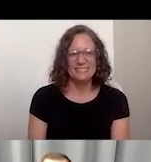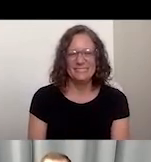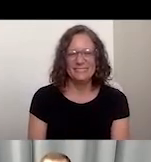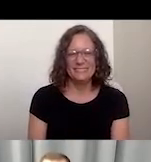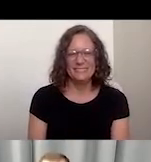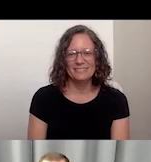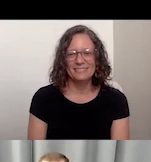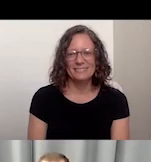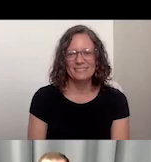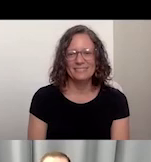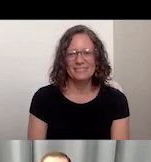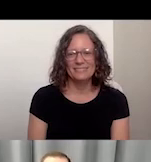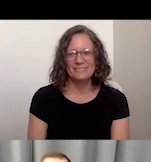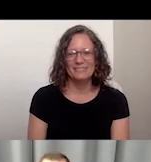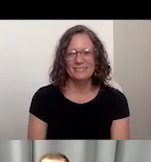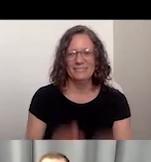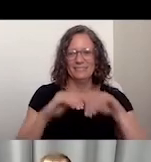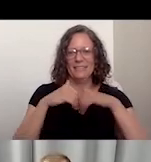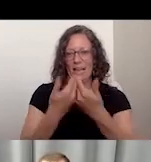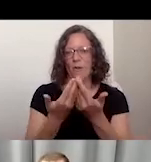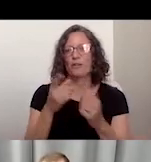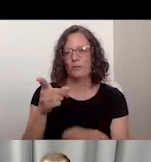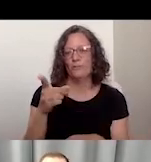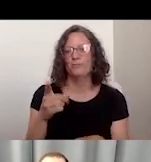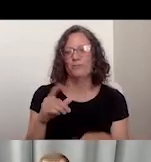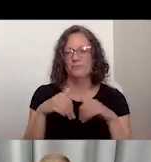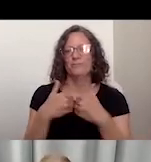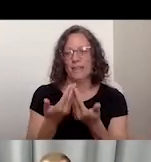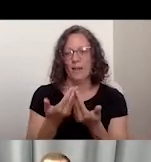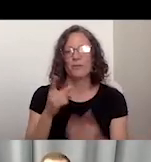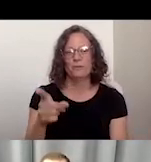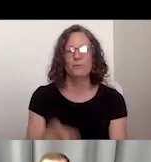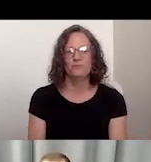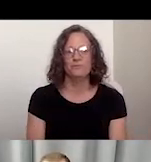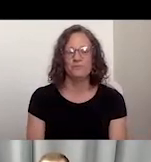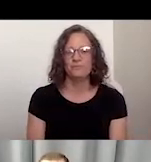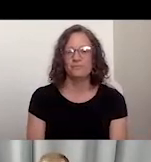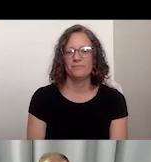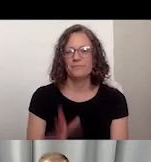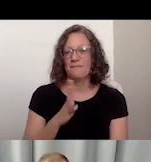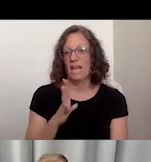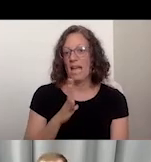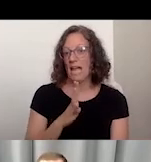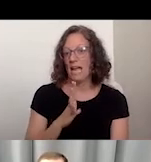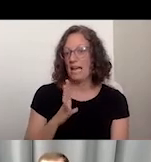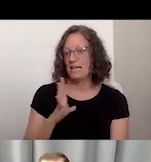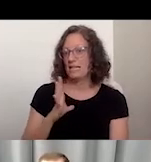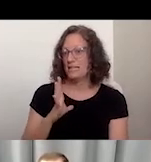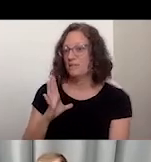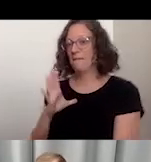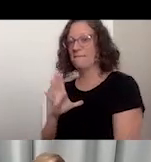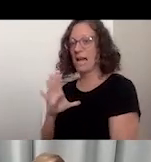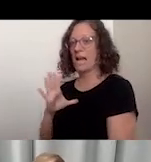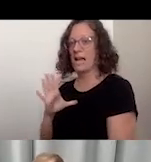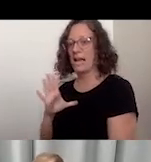How are you? How are you? That is the sign for how are you. This is the sign